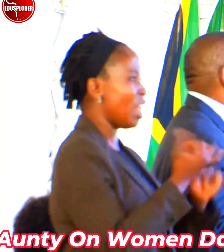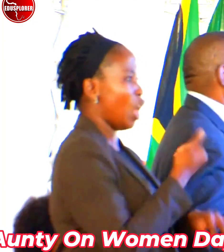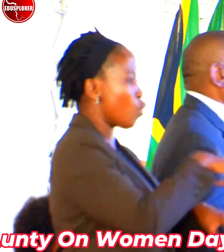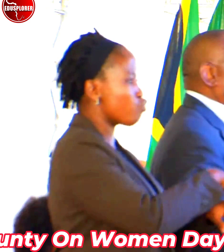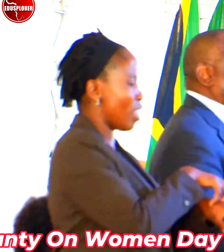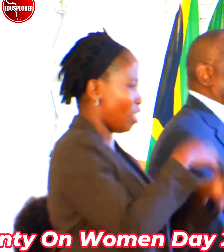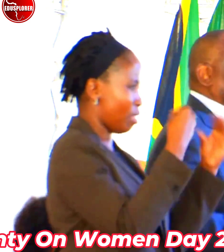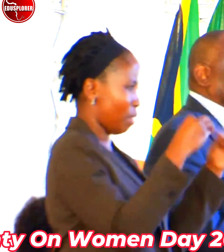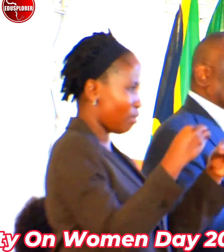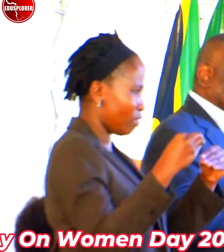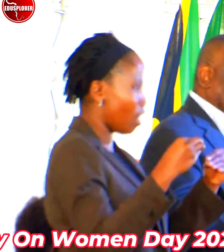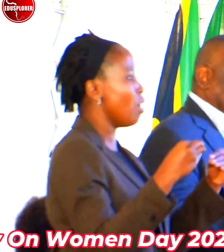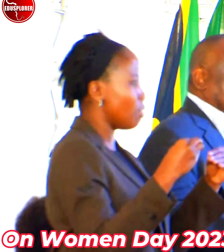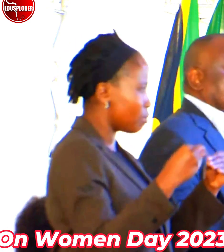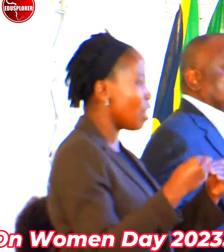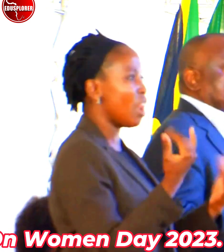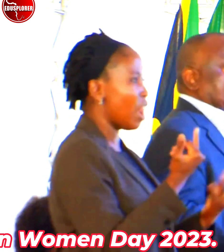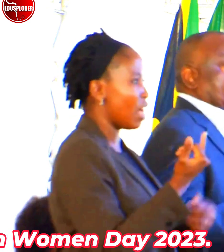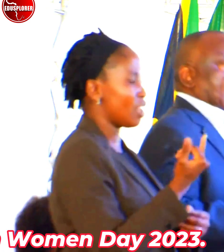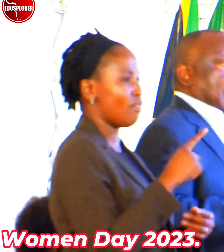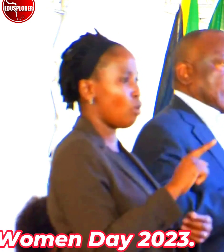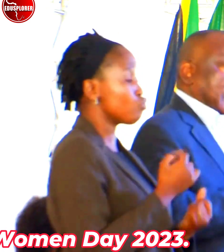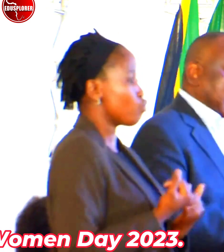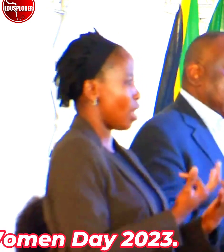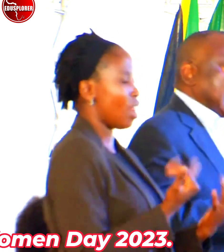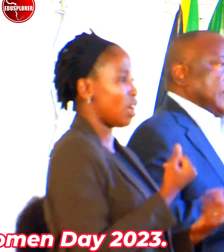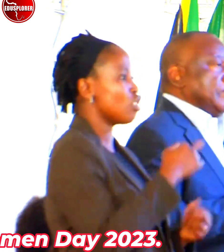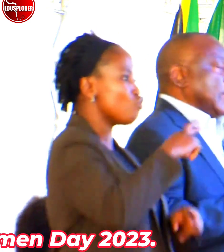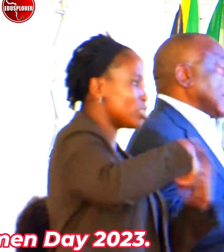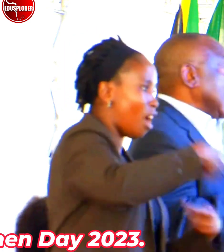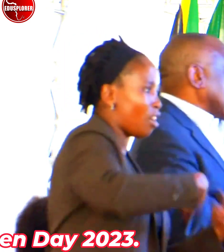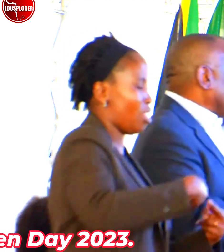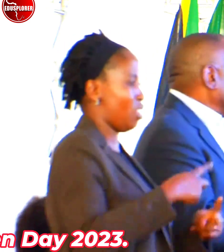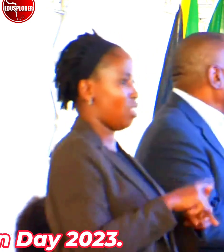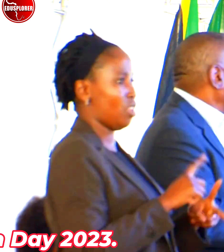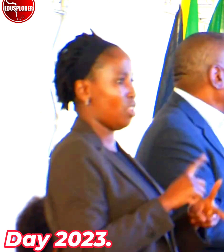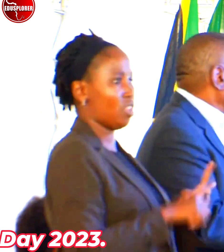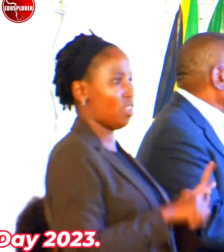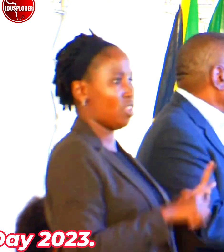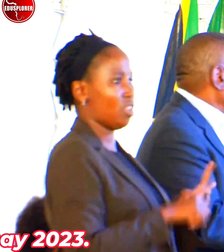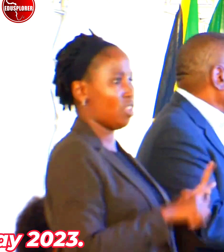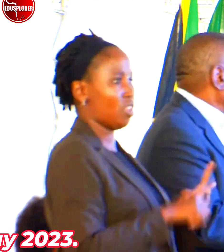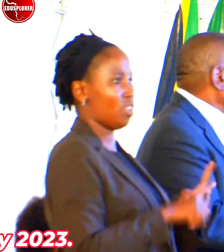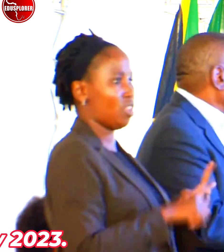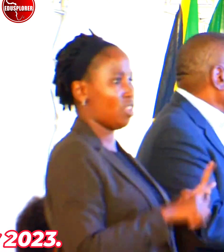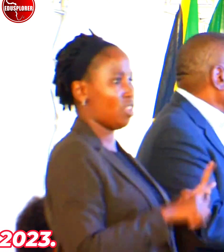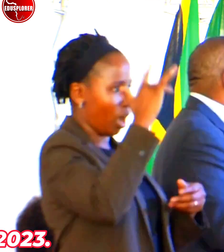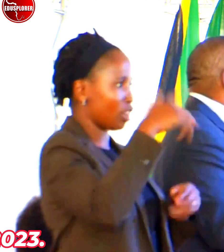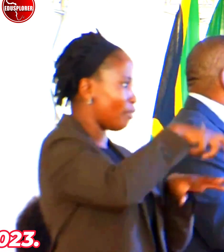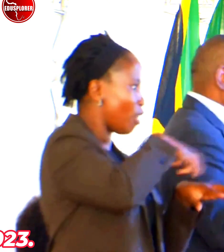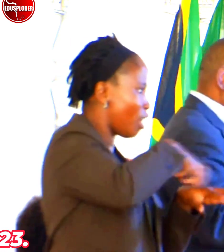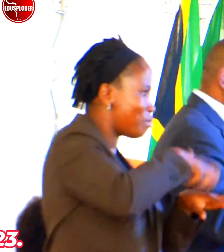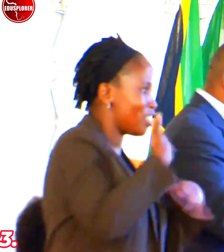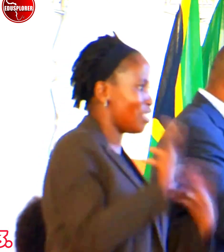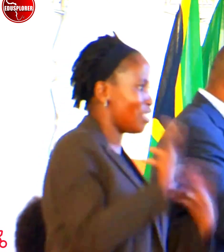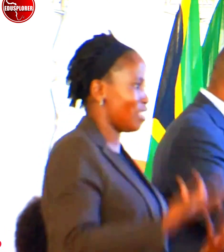entrepreneurs, working in recycling, in greening, in climate smart agriculture,